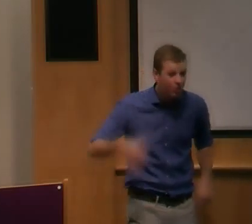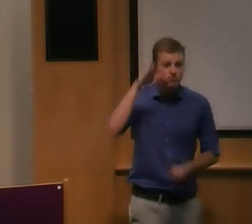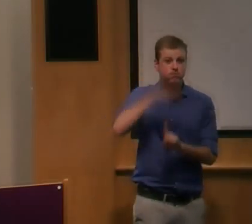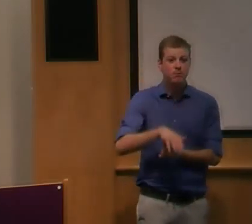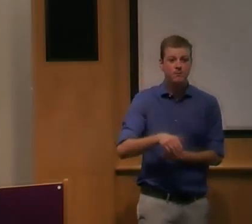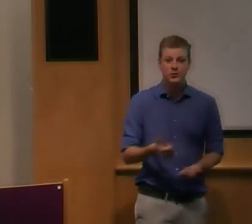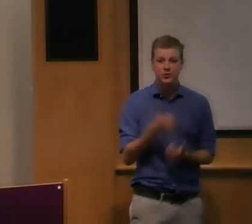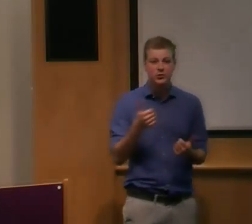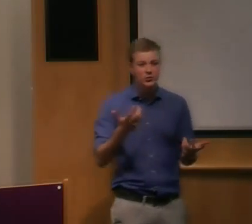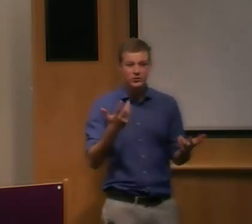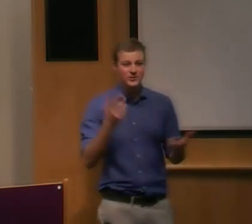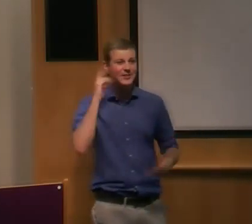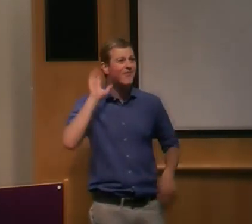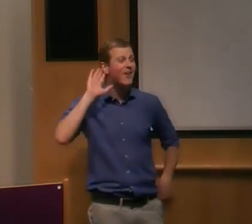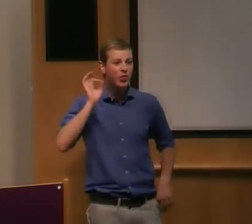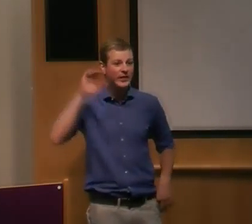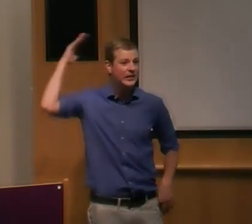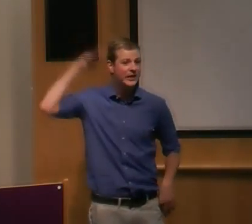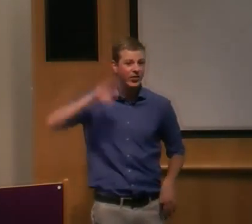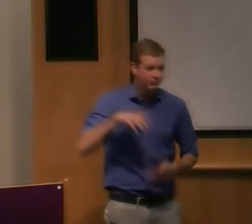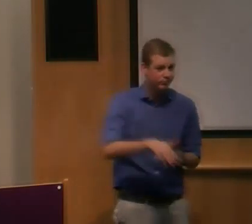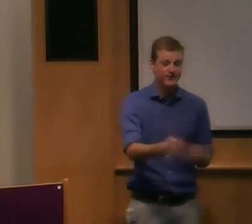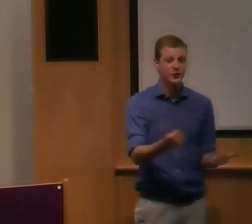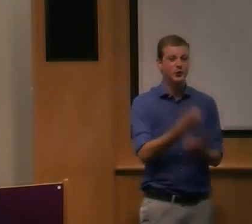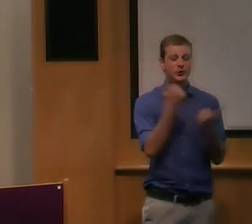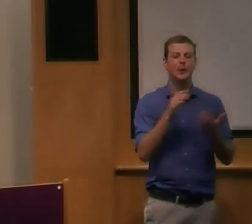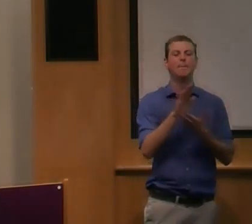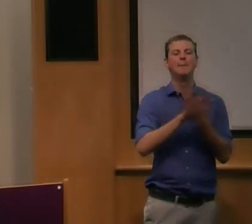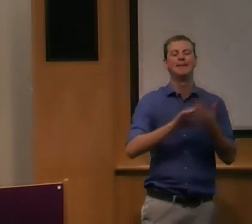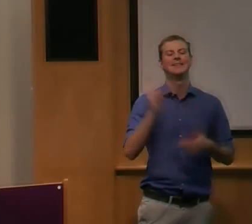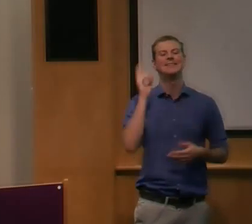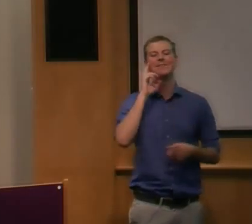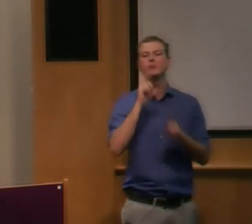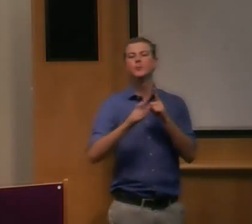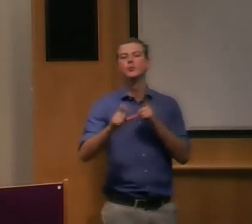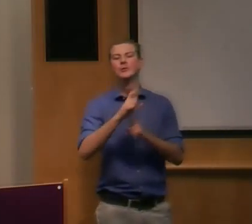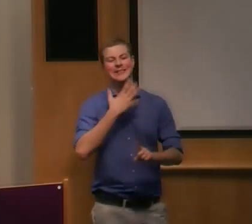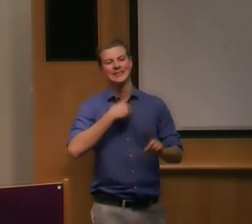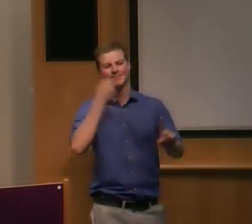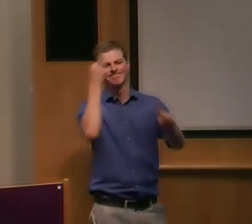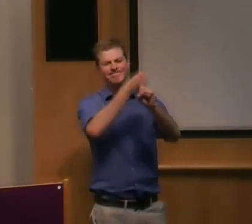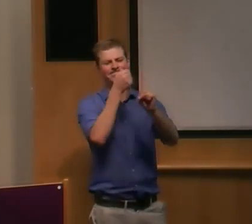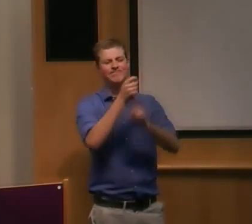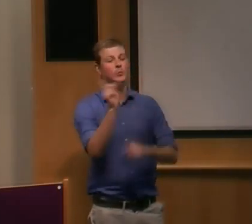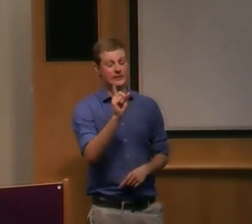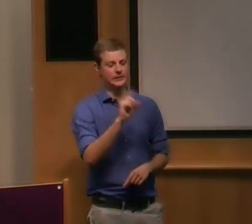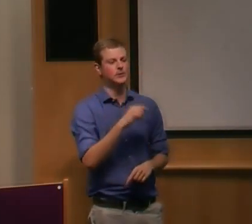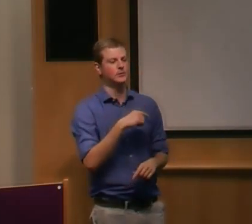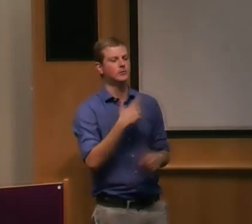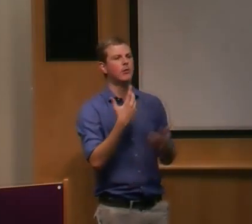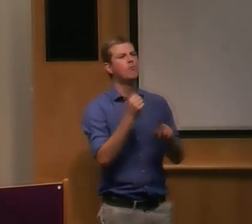cars. People will just, deaf people, you know, they don't know what they're doing. And they'll just